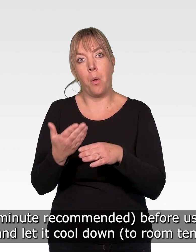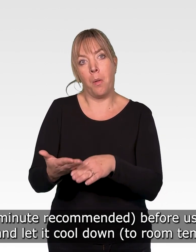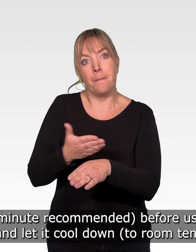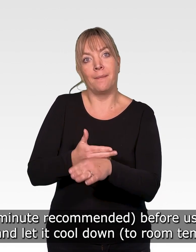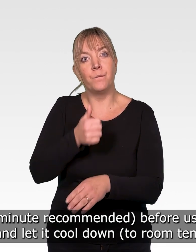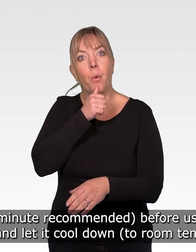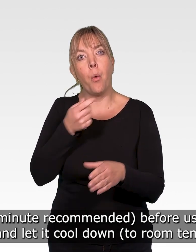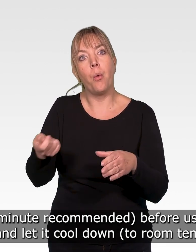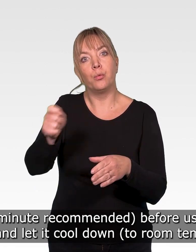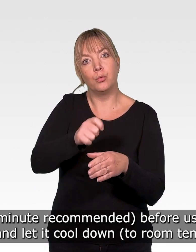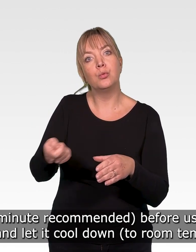temperature.